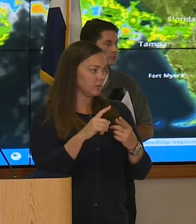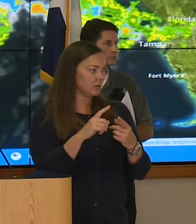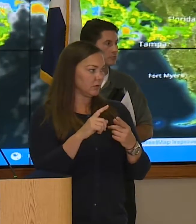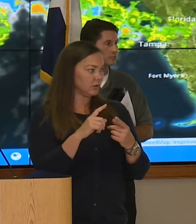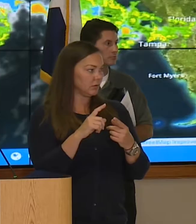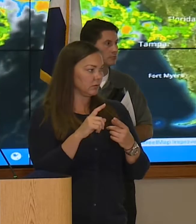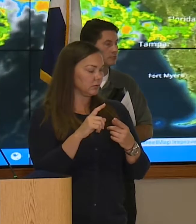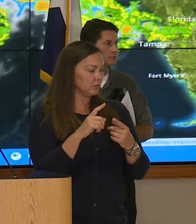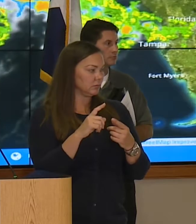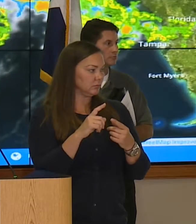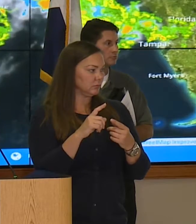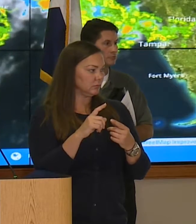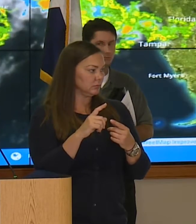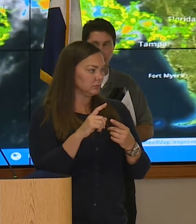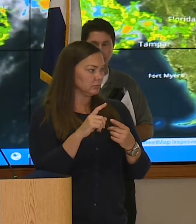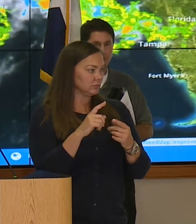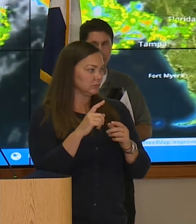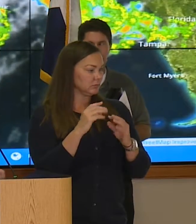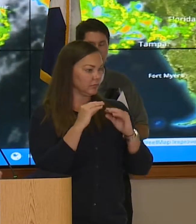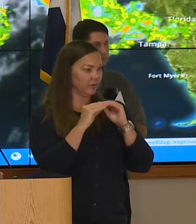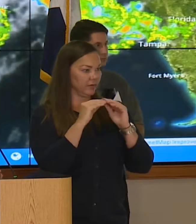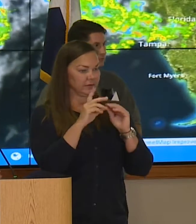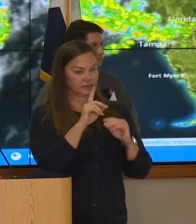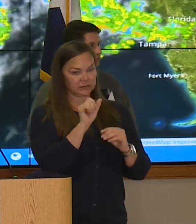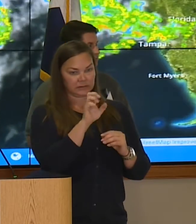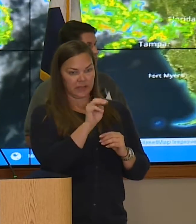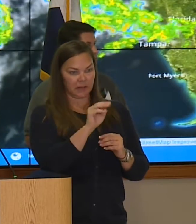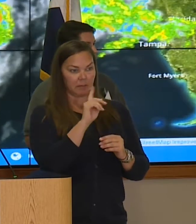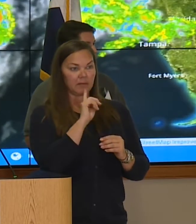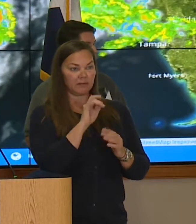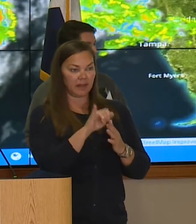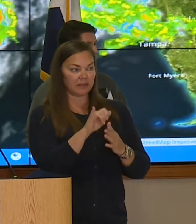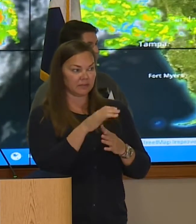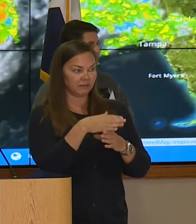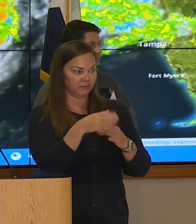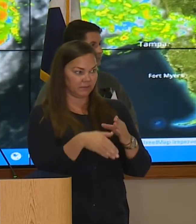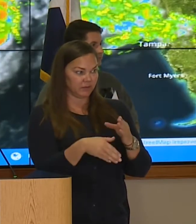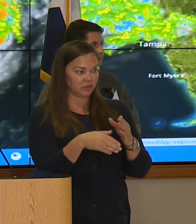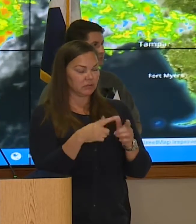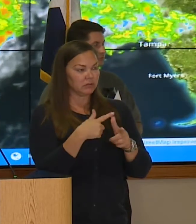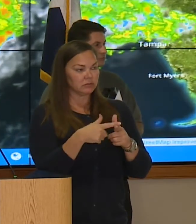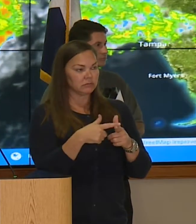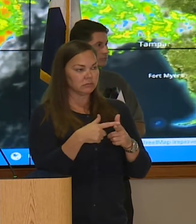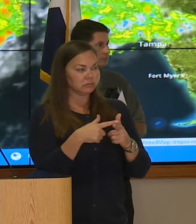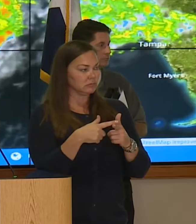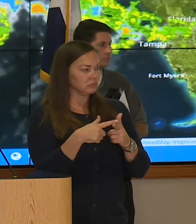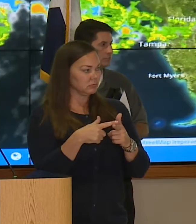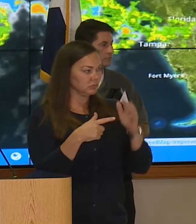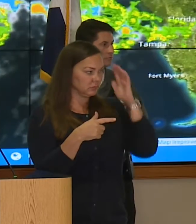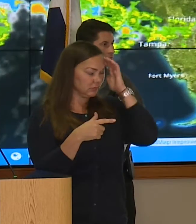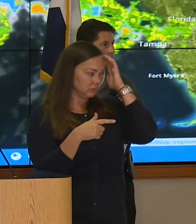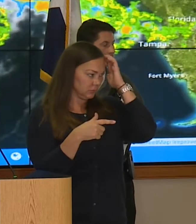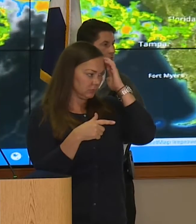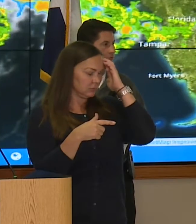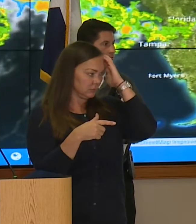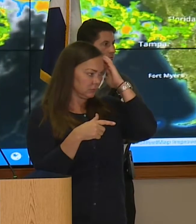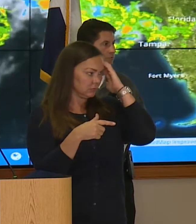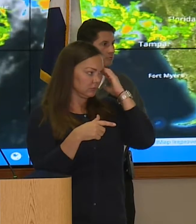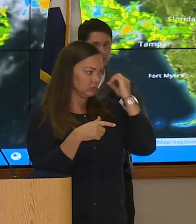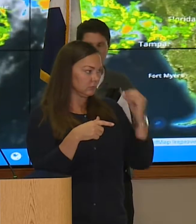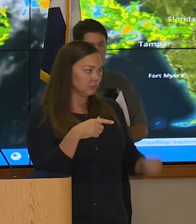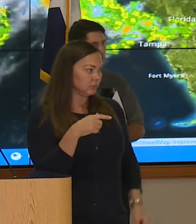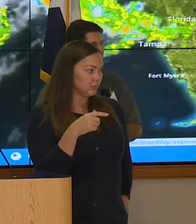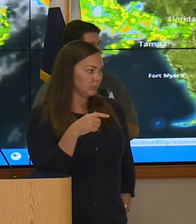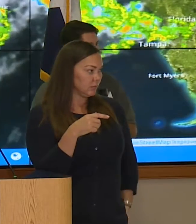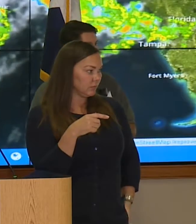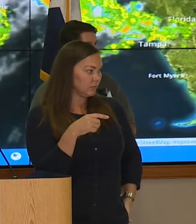dams. If those are completed, would they essentially, or would communities and subdivisions behind